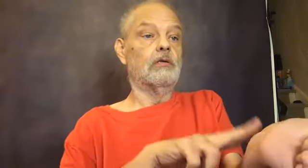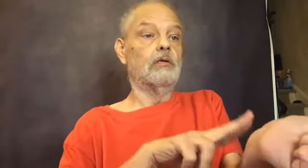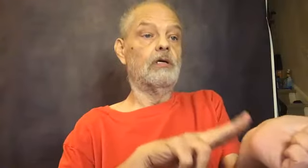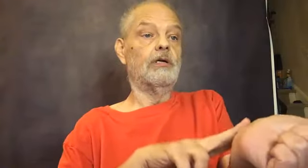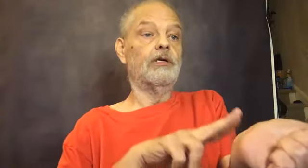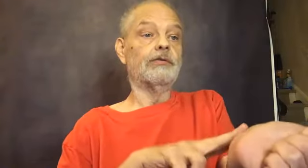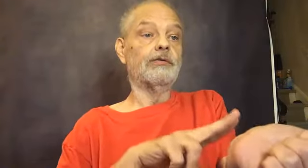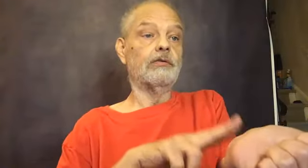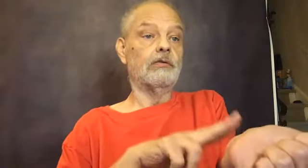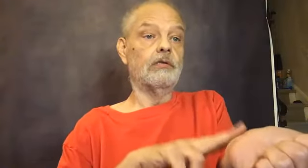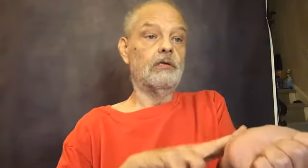Nurse.